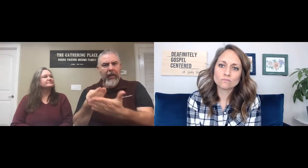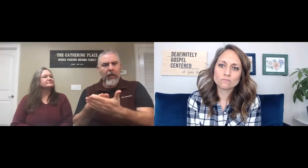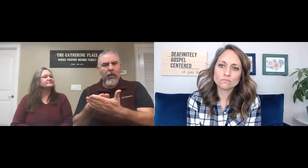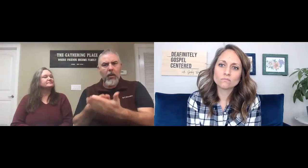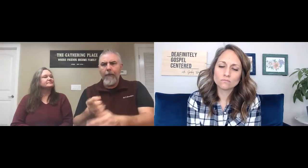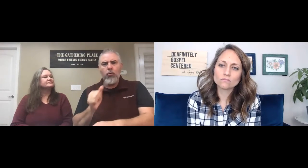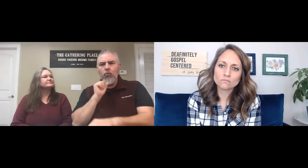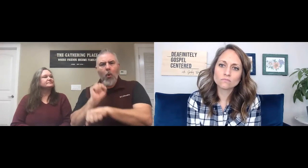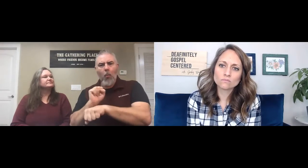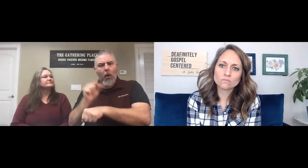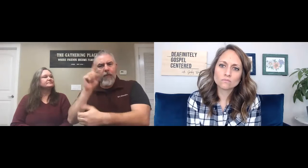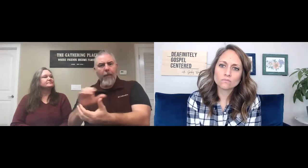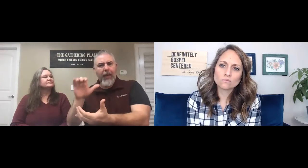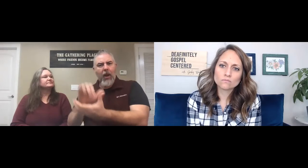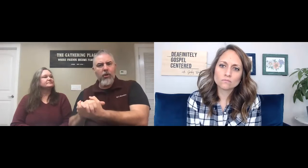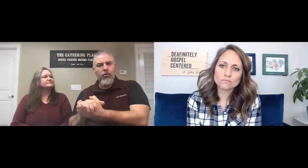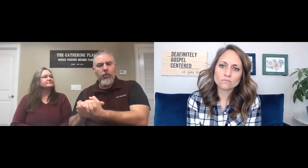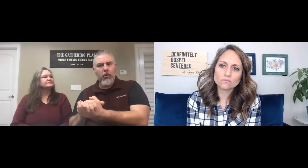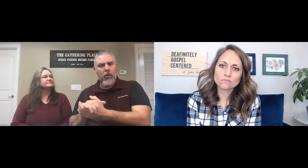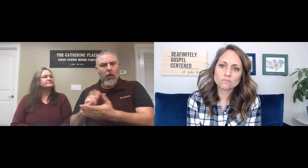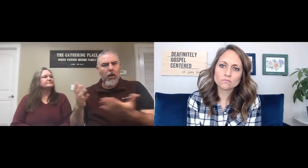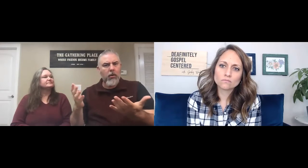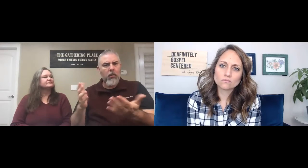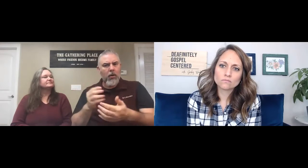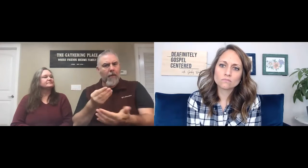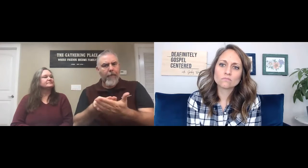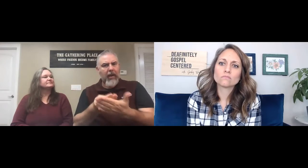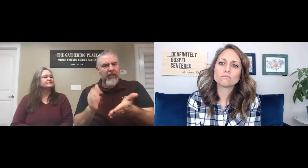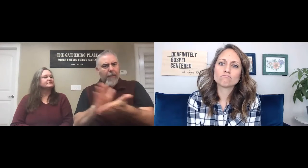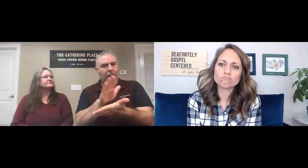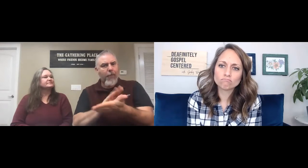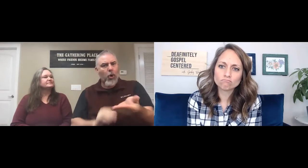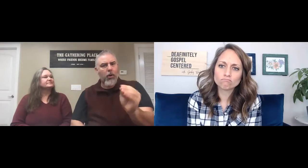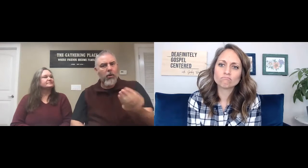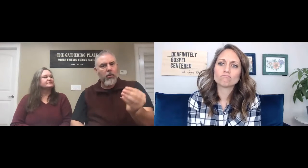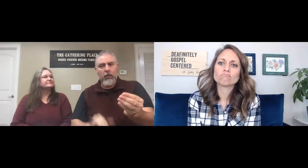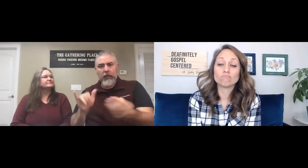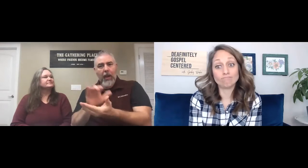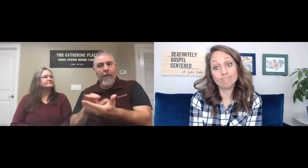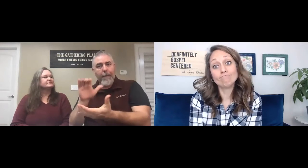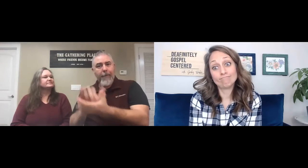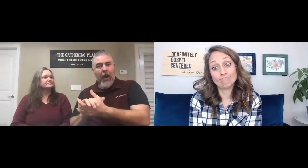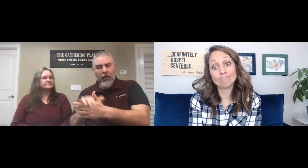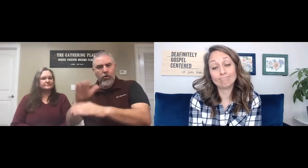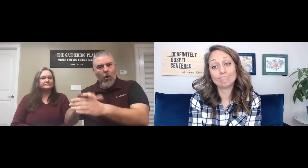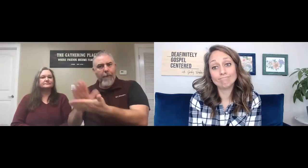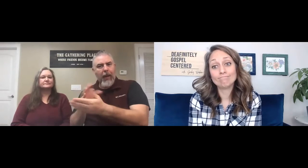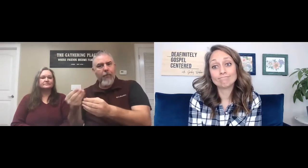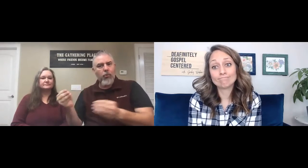You work for money, but you don't work for the marriage. Money is paper. Marriage